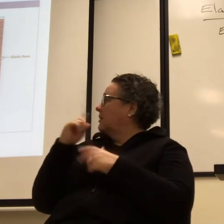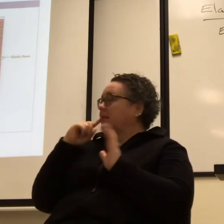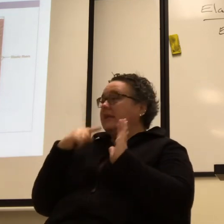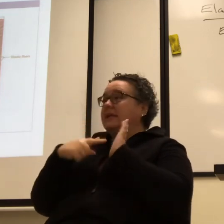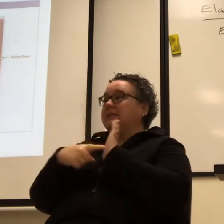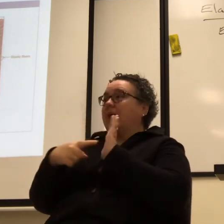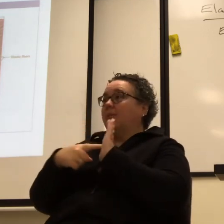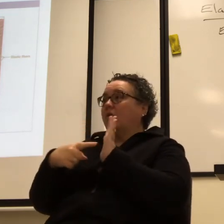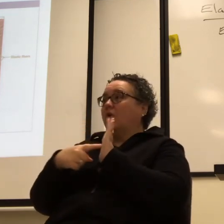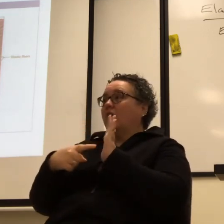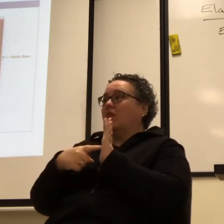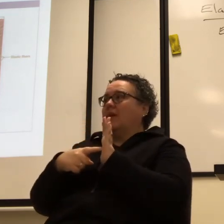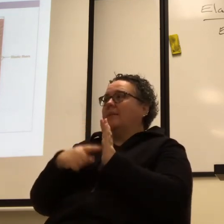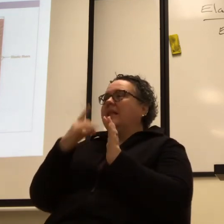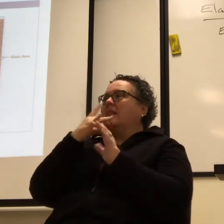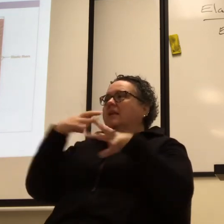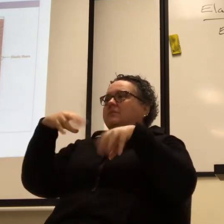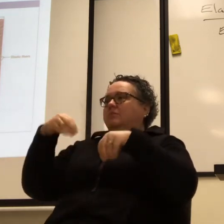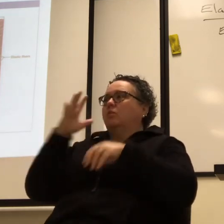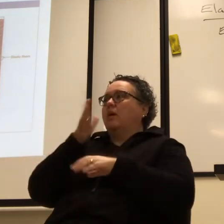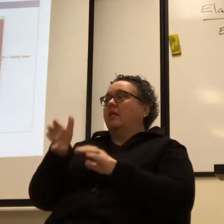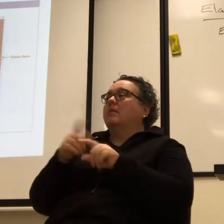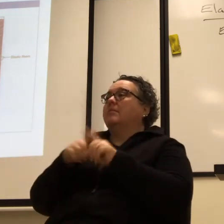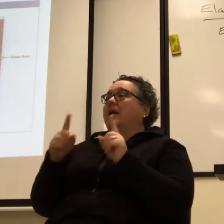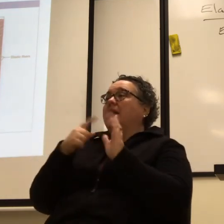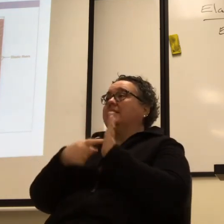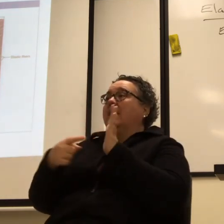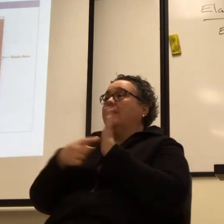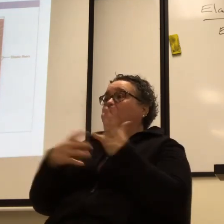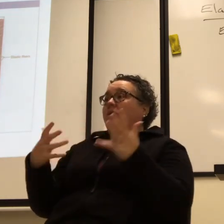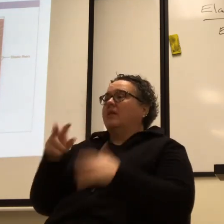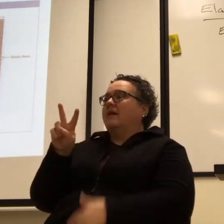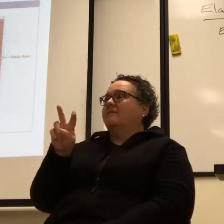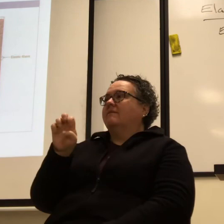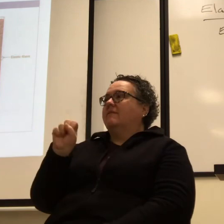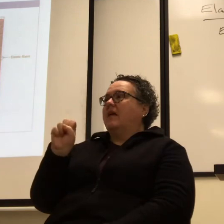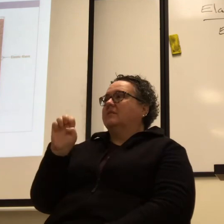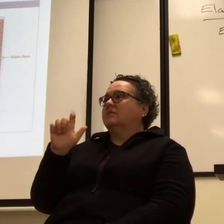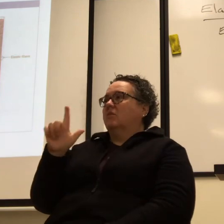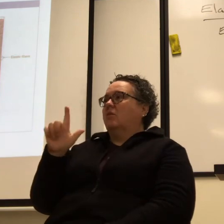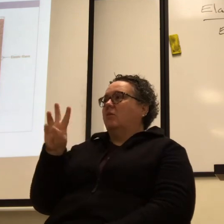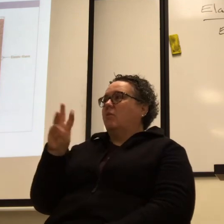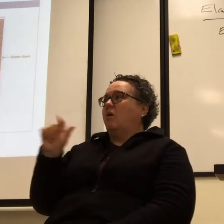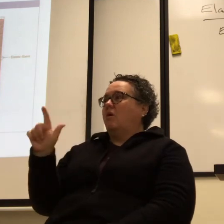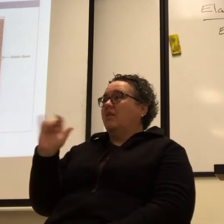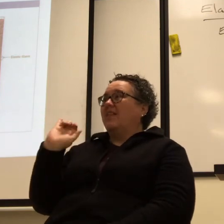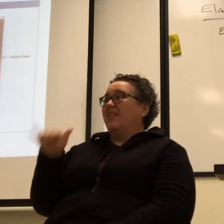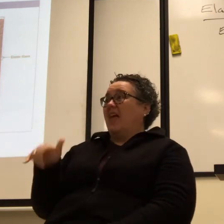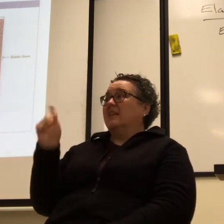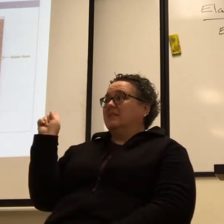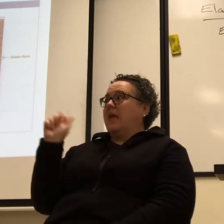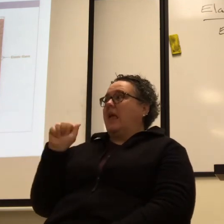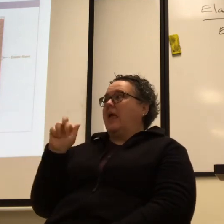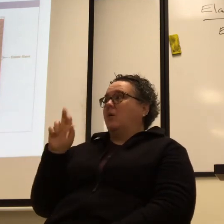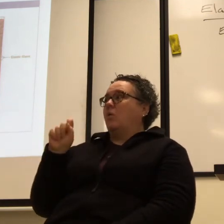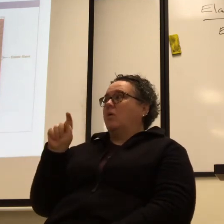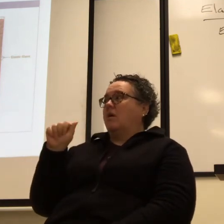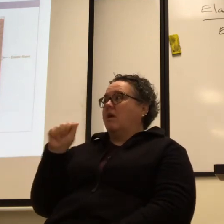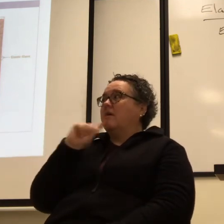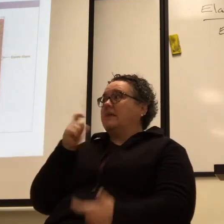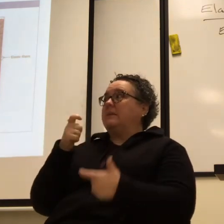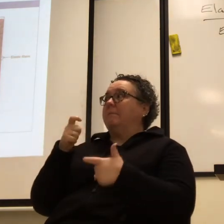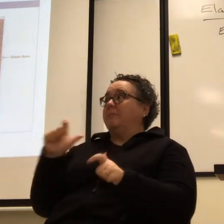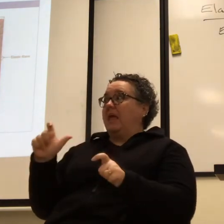example, I'm sorry, I'll turn off the lights, but the example here is the vessel wall. That's aorta, actually. That's a large artery.